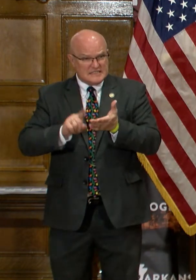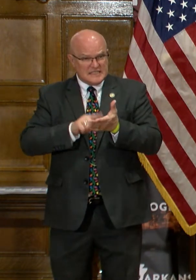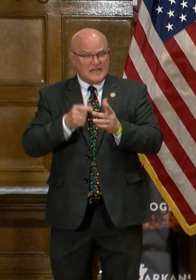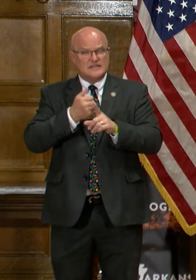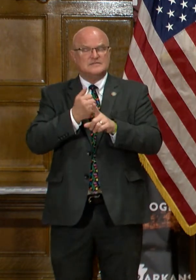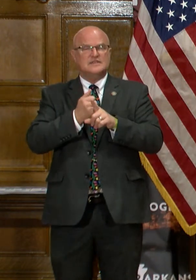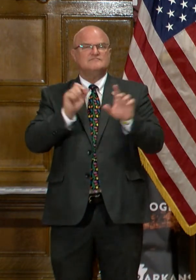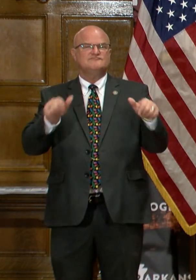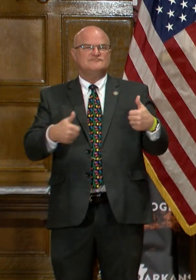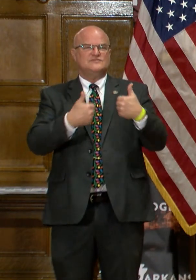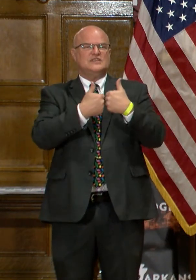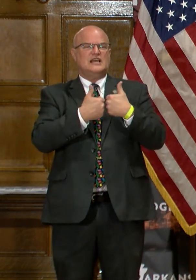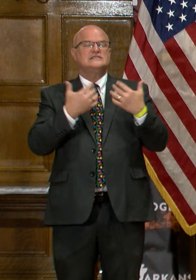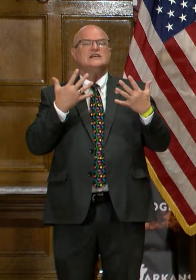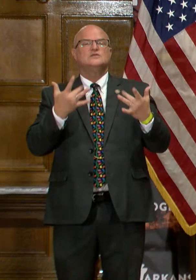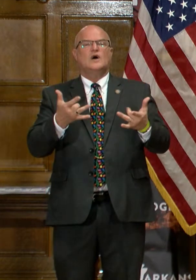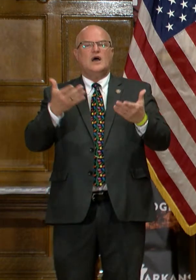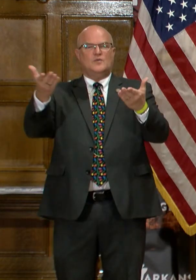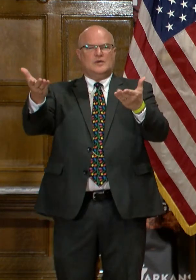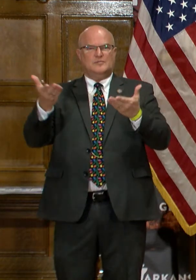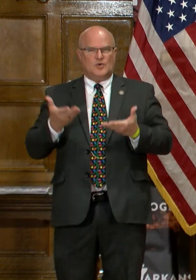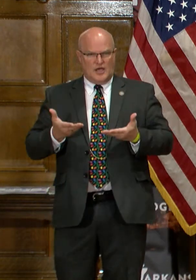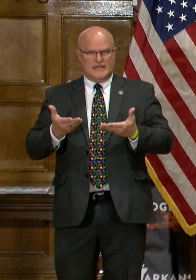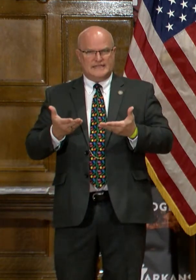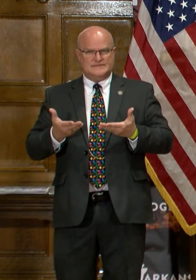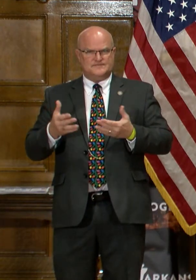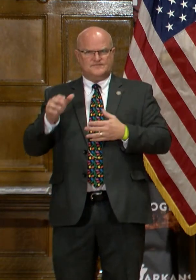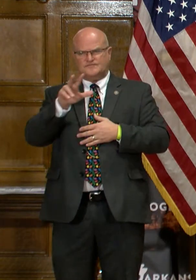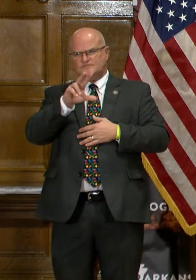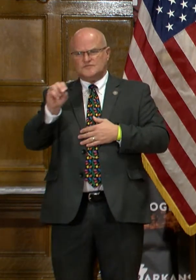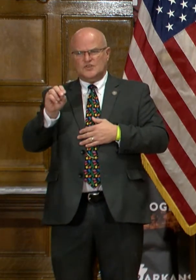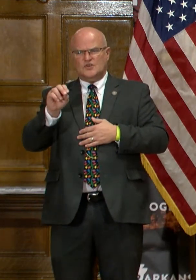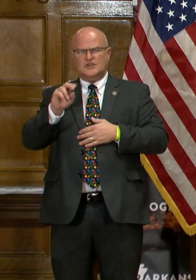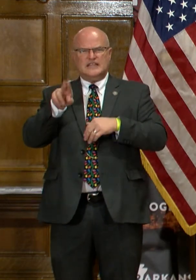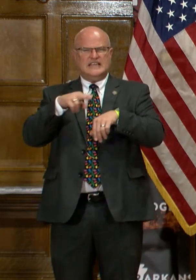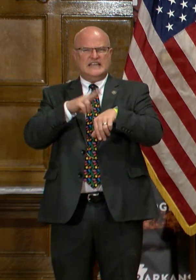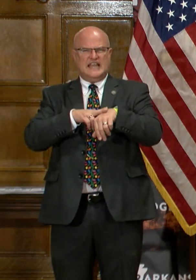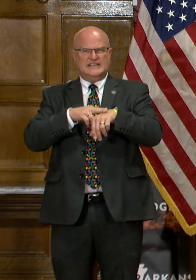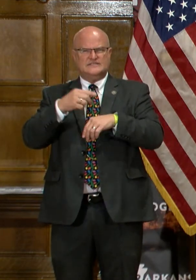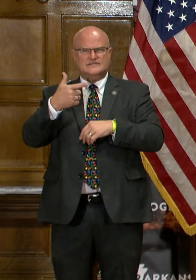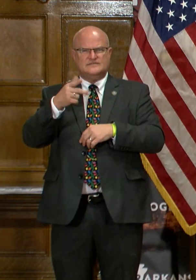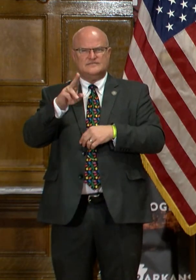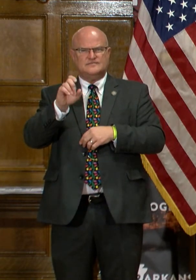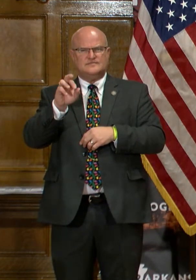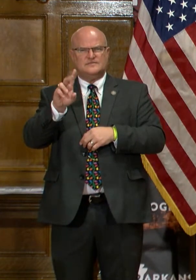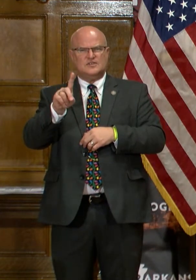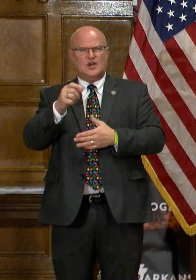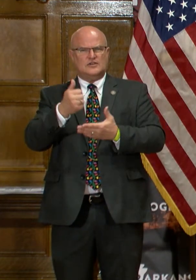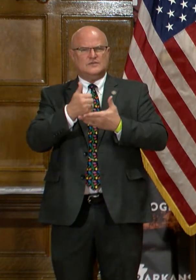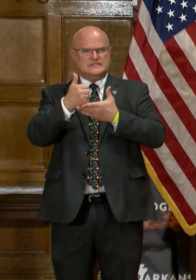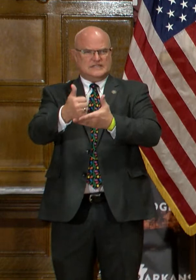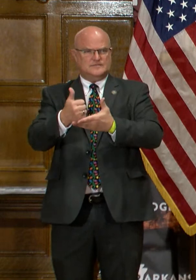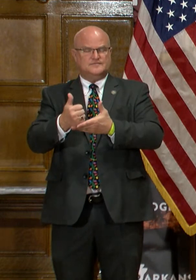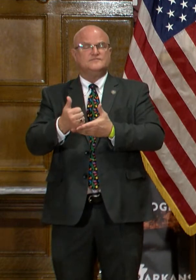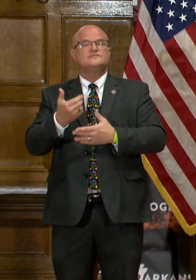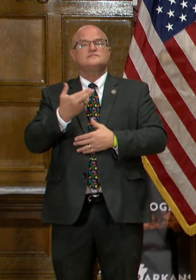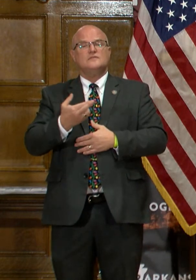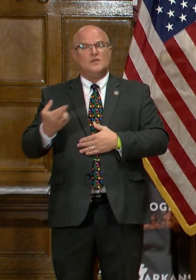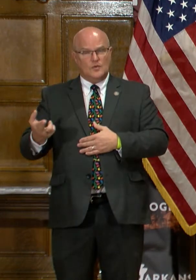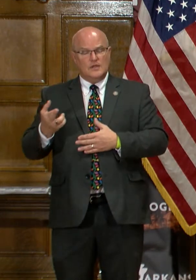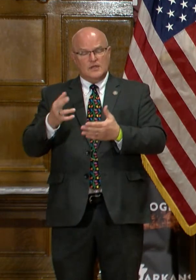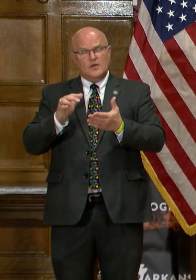been challenged, and that's why we brought in, you know, 30 National Guards to assist in that. And so that's a